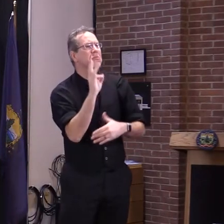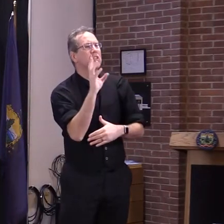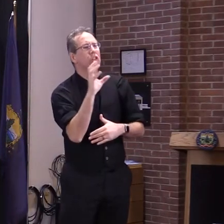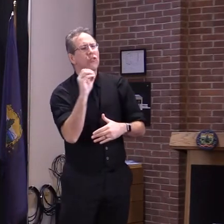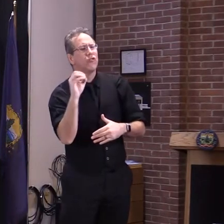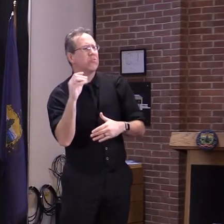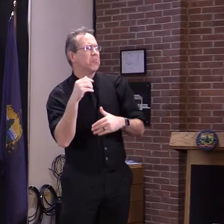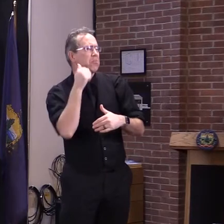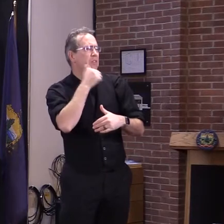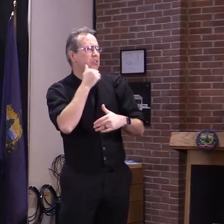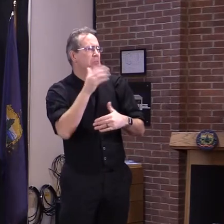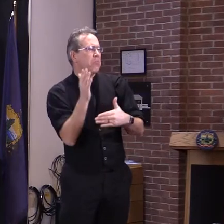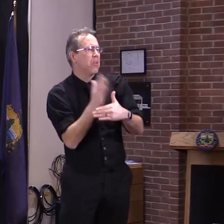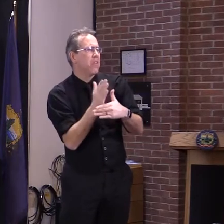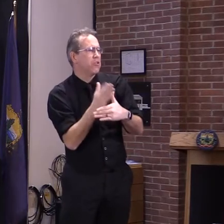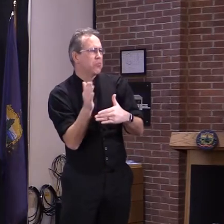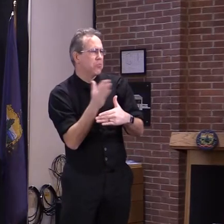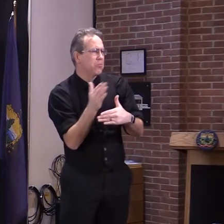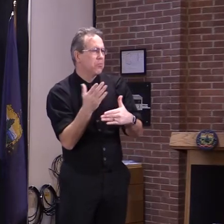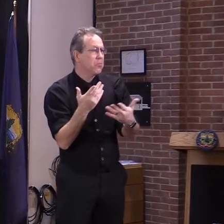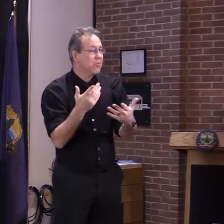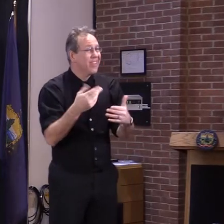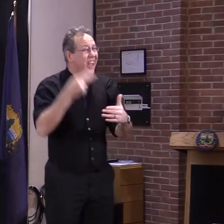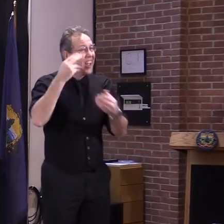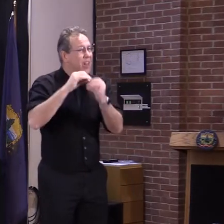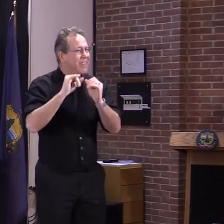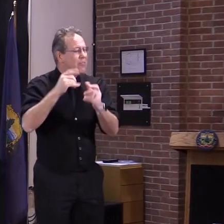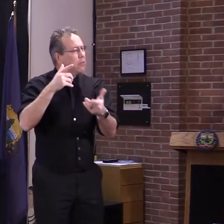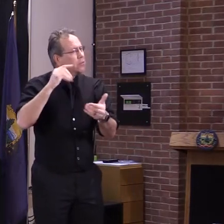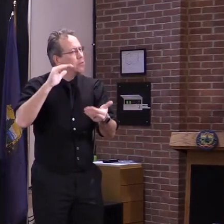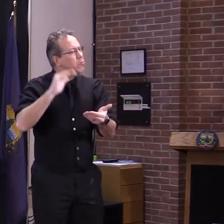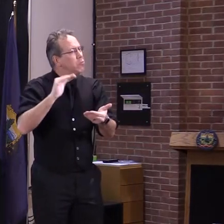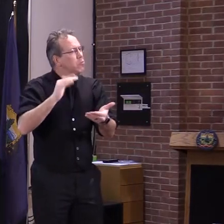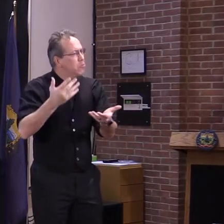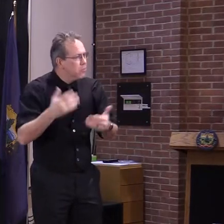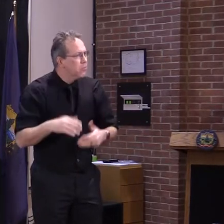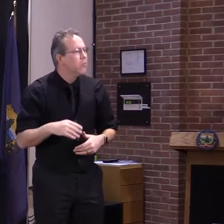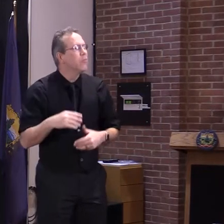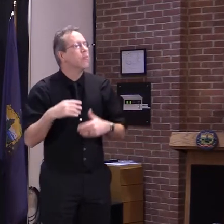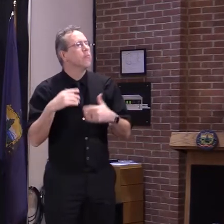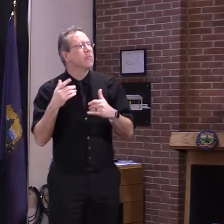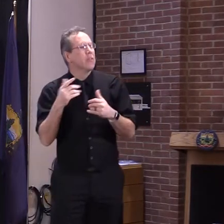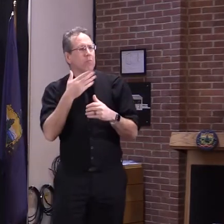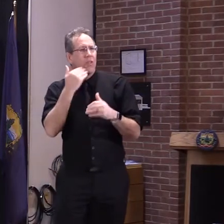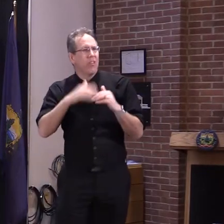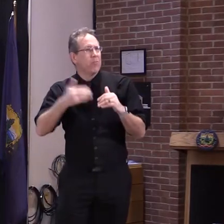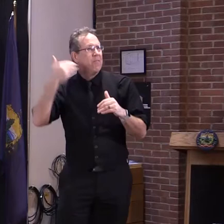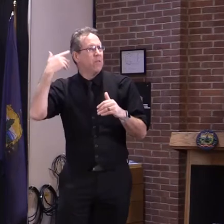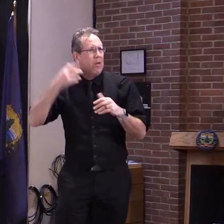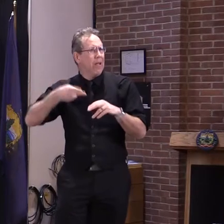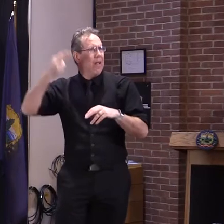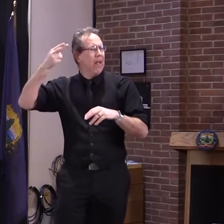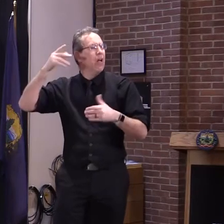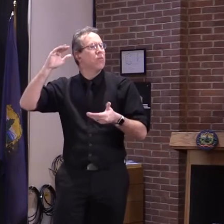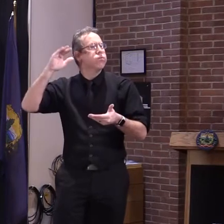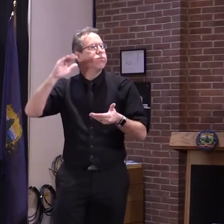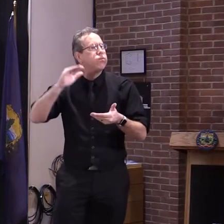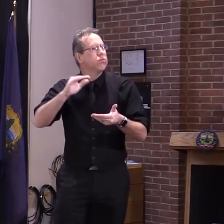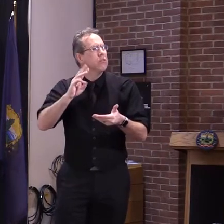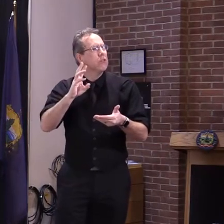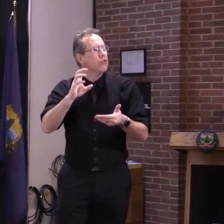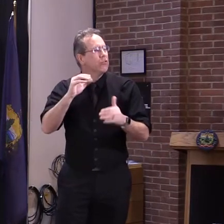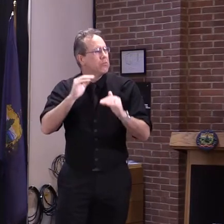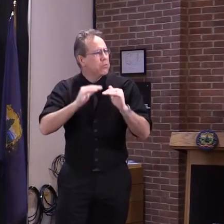still obviously elevated relative to pre-Omicron, but down considerably from the 1,800 or so a day we were averaging